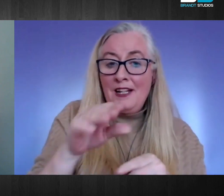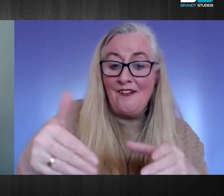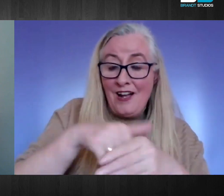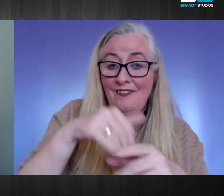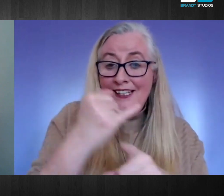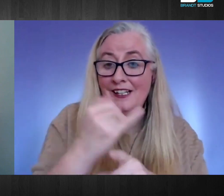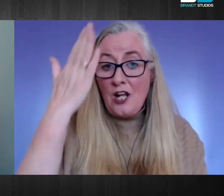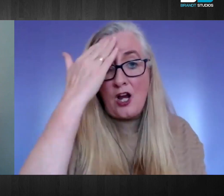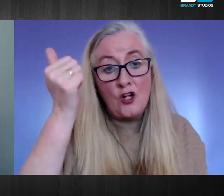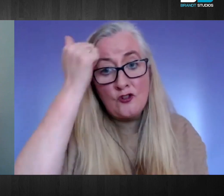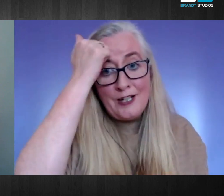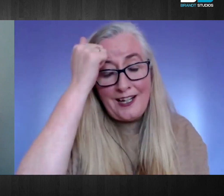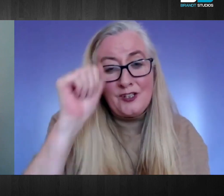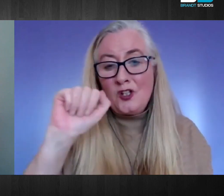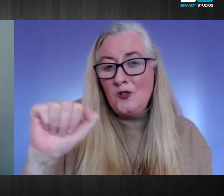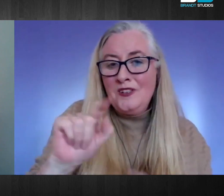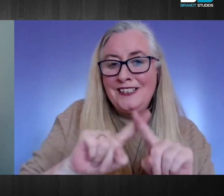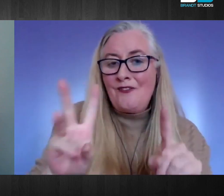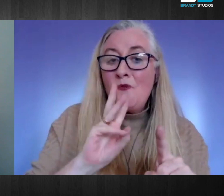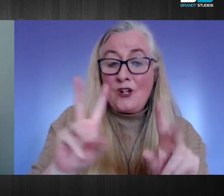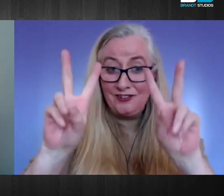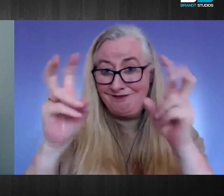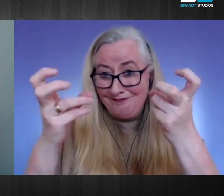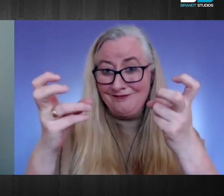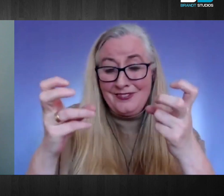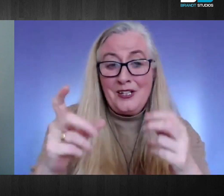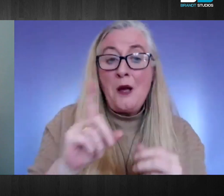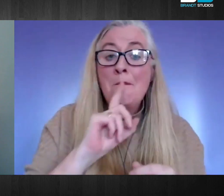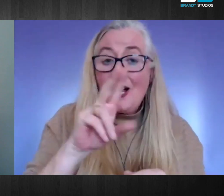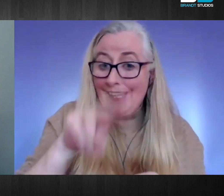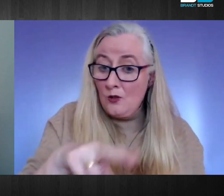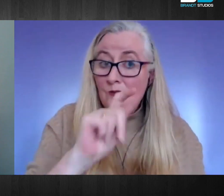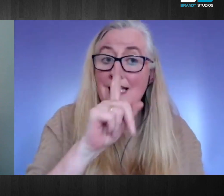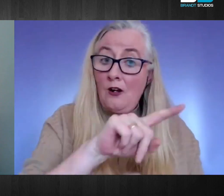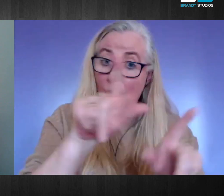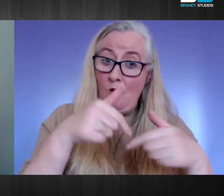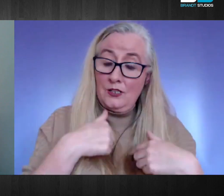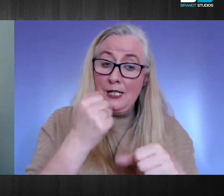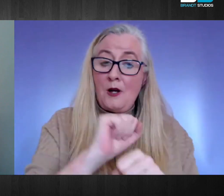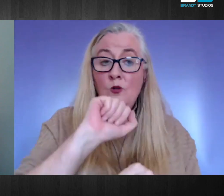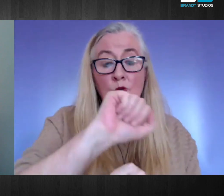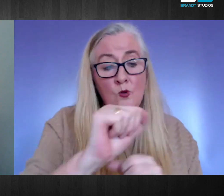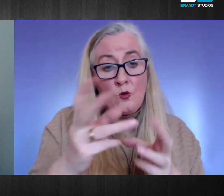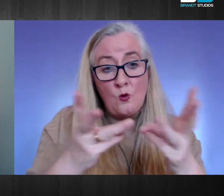use there. And maybe a good place to start is if you could tell us a little bit about the work you have done pre-COVID in Western